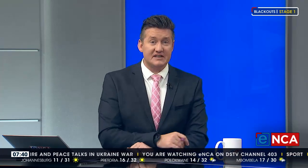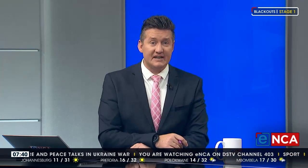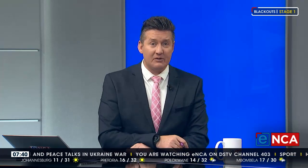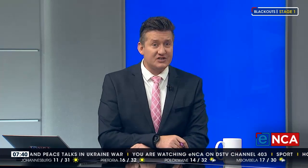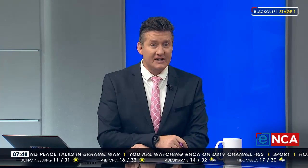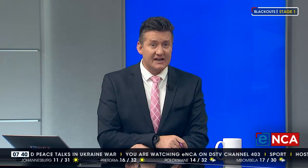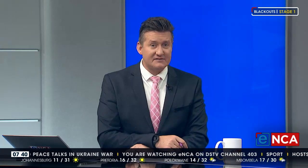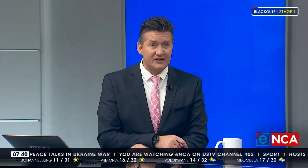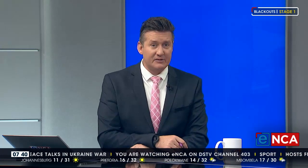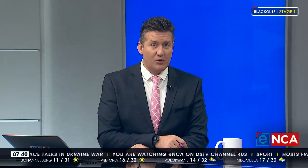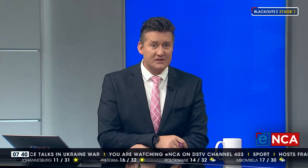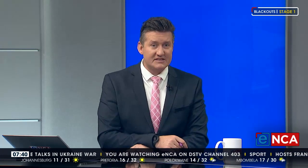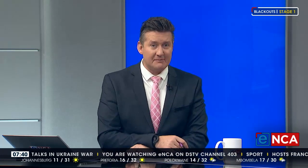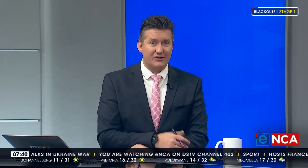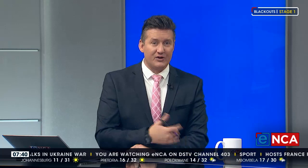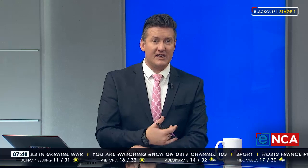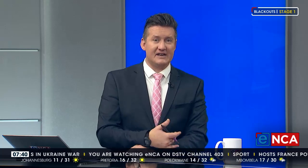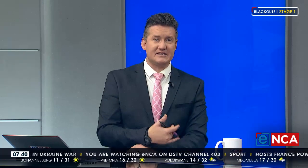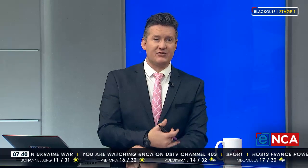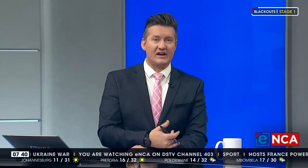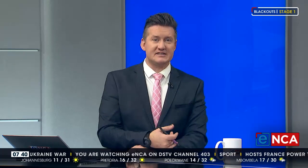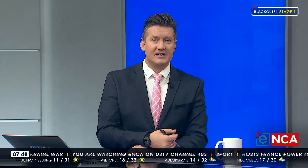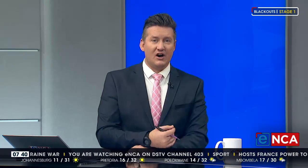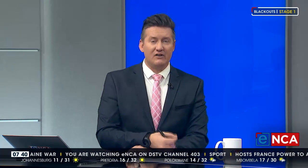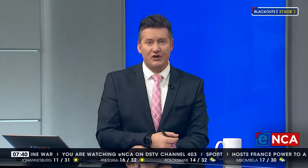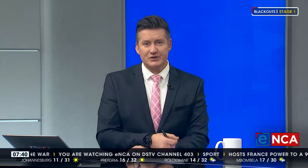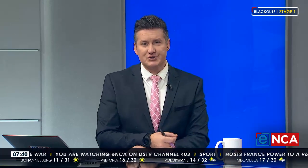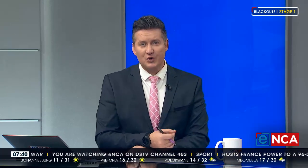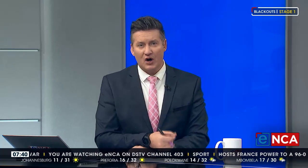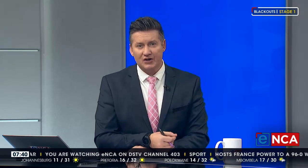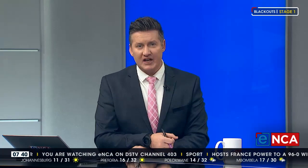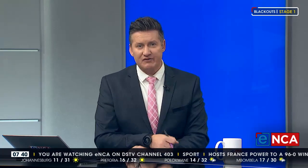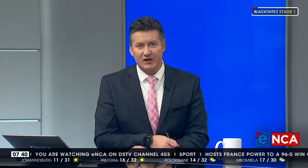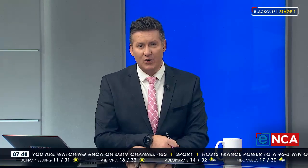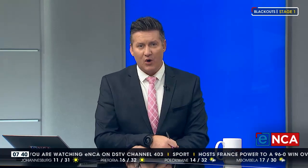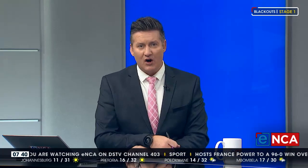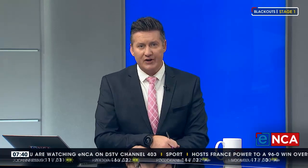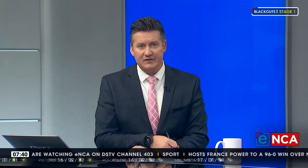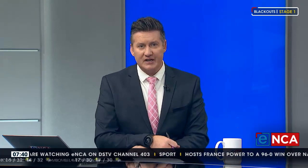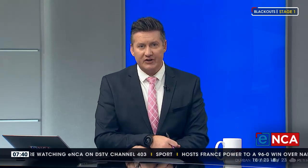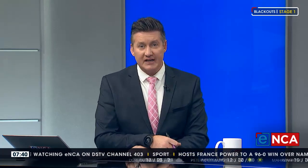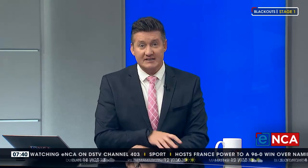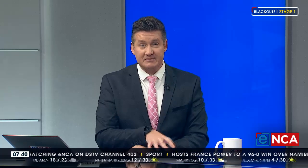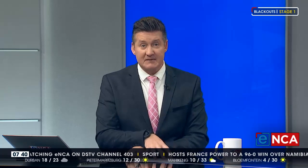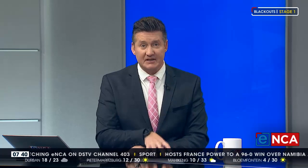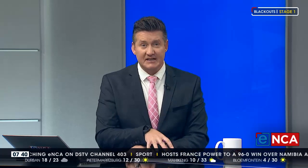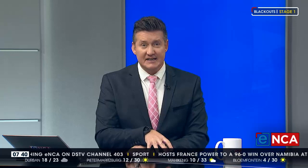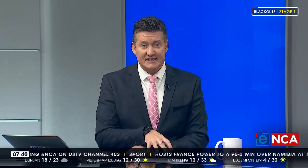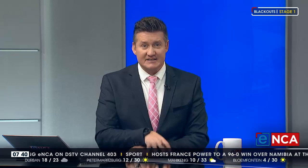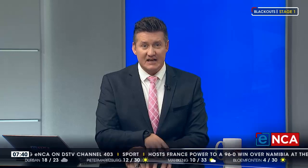sign language as a very important step in realizing the rights of those who are deaf or hard of hearing. Now, September is